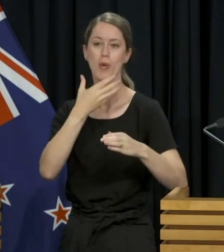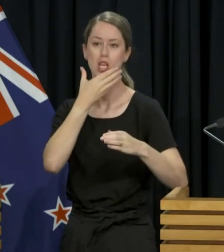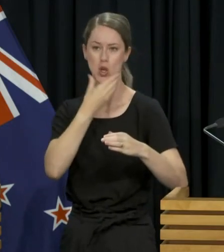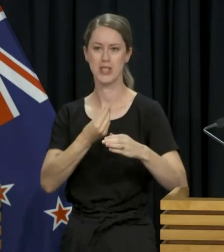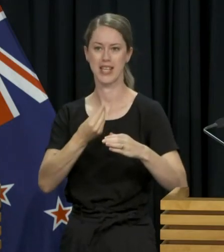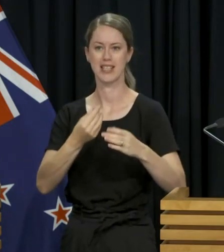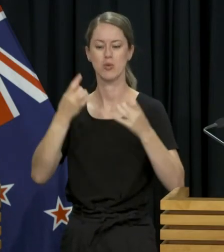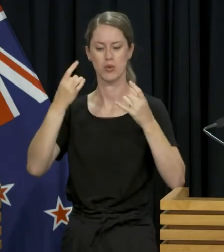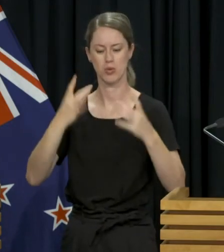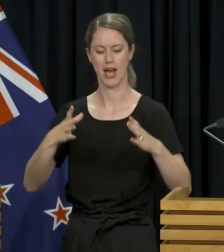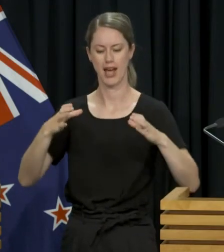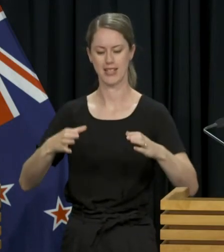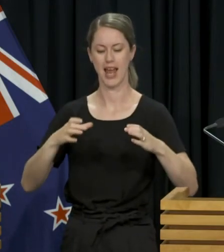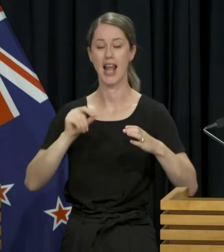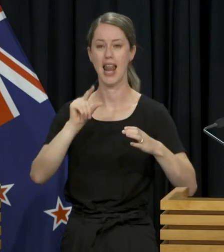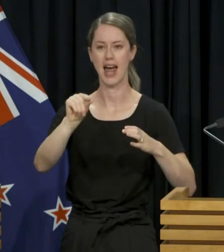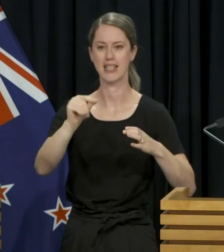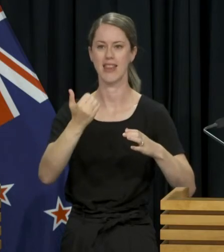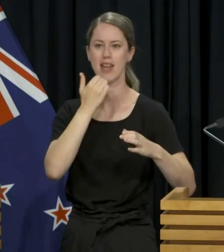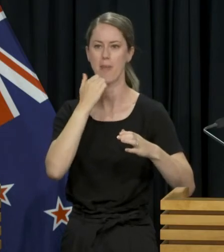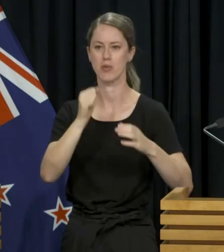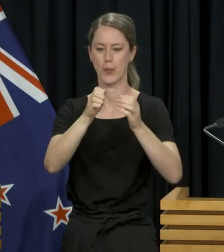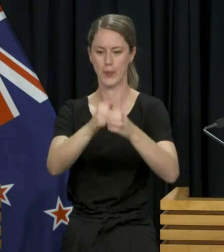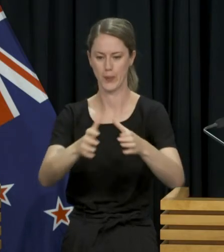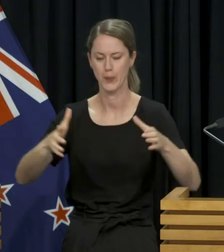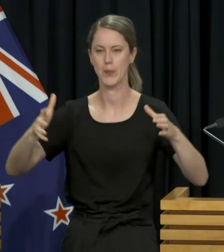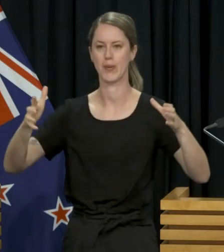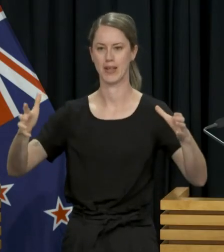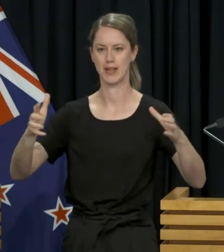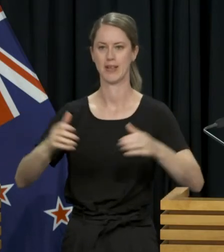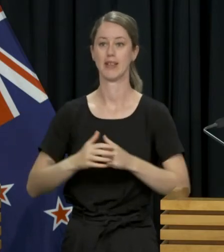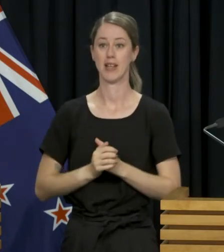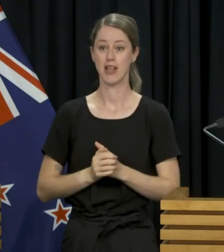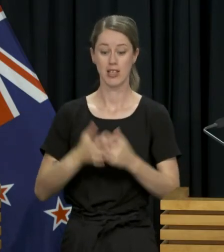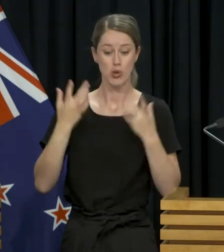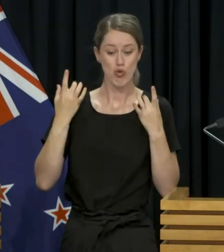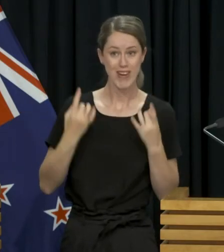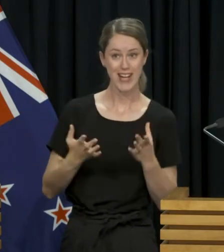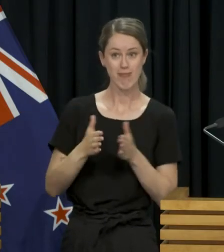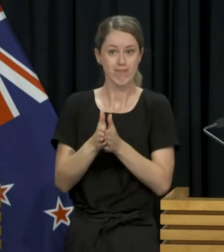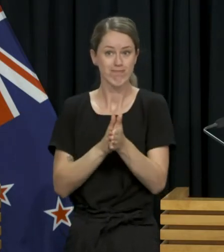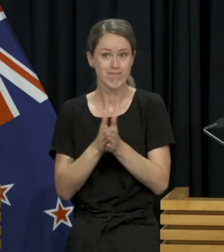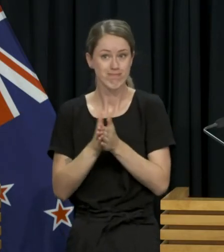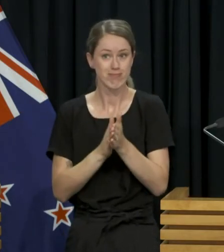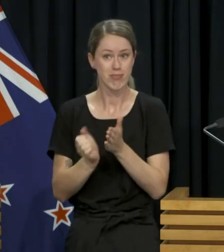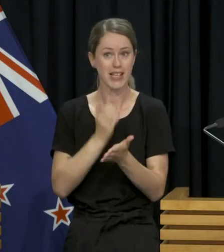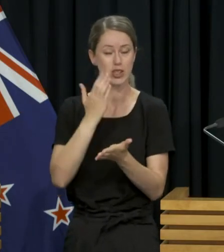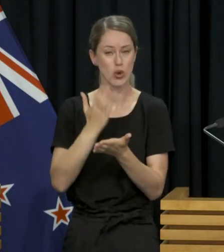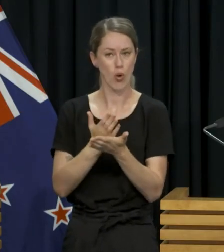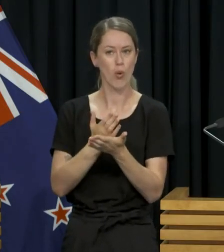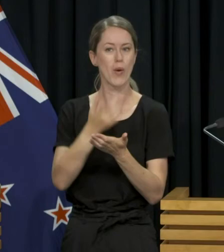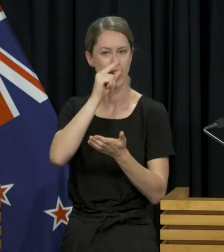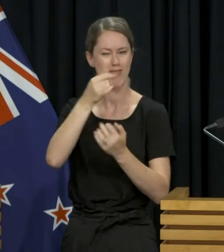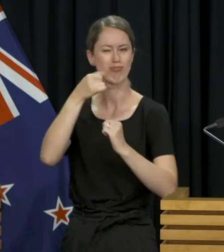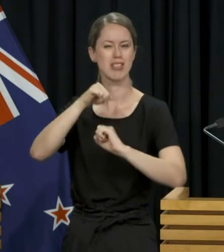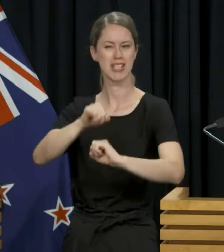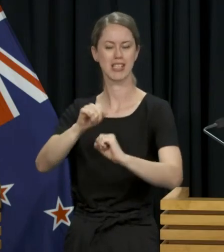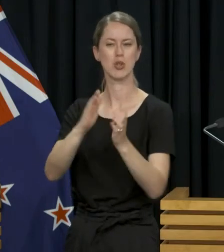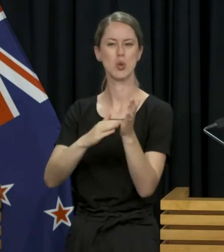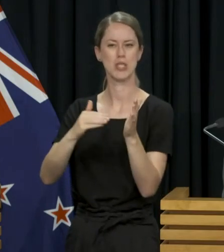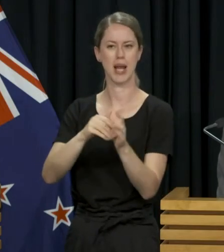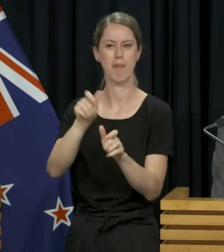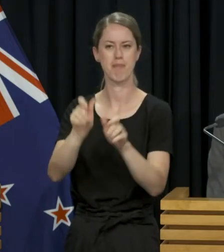up for a broader public rollout later on in the year. So we're on track to ensure that another layer of protection for New